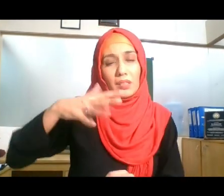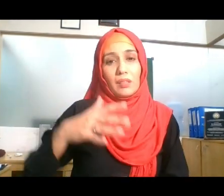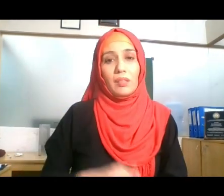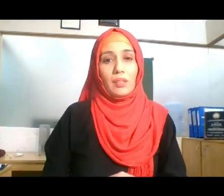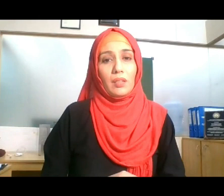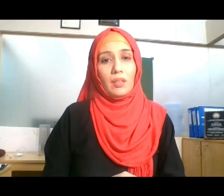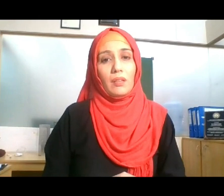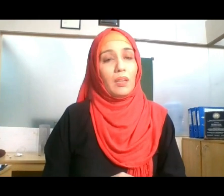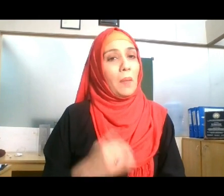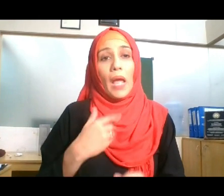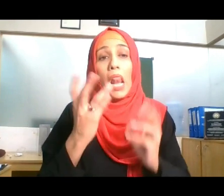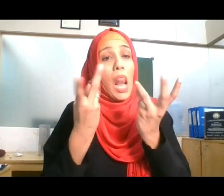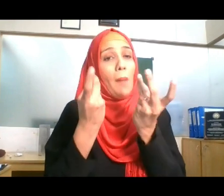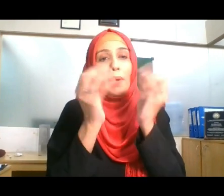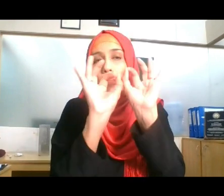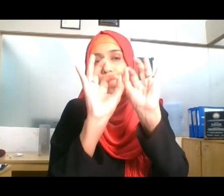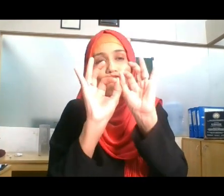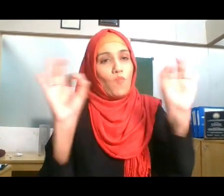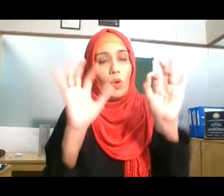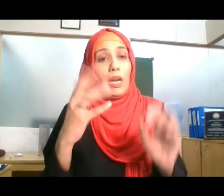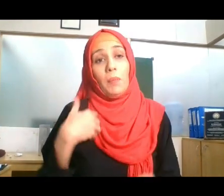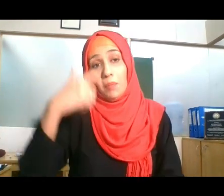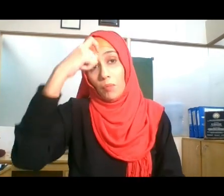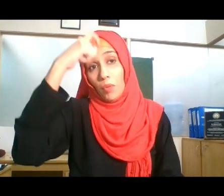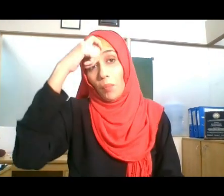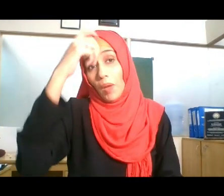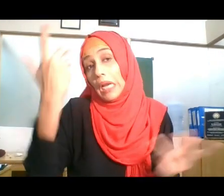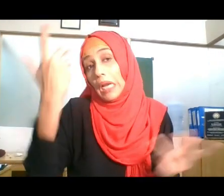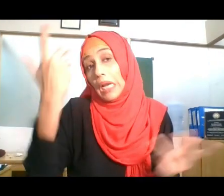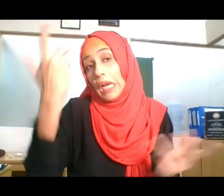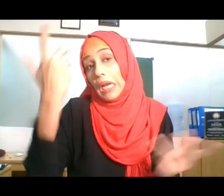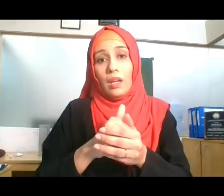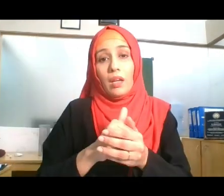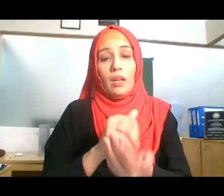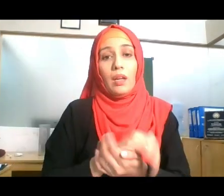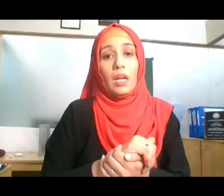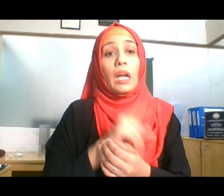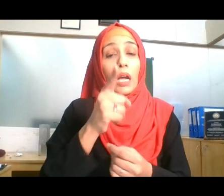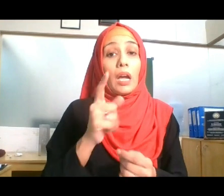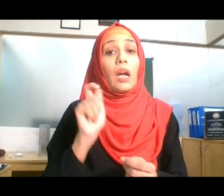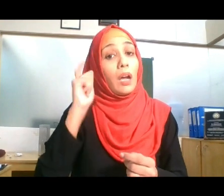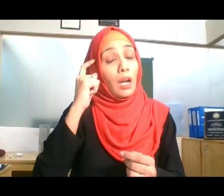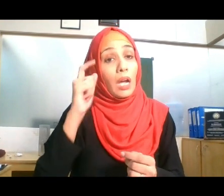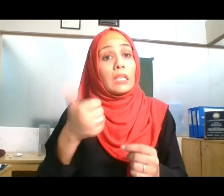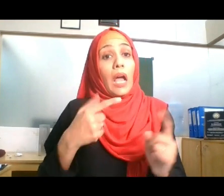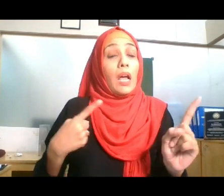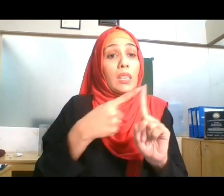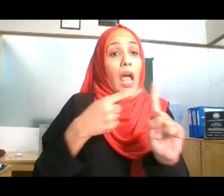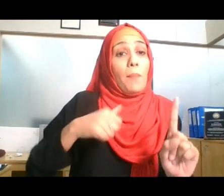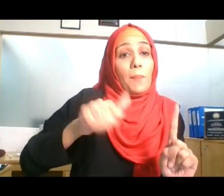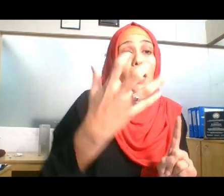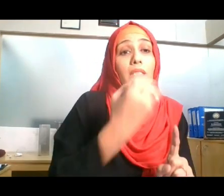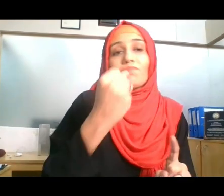short on where the challenges lies and what the scope and scale of the issue is. Well, we